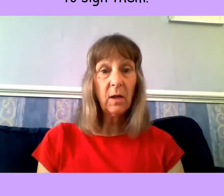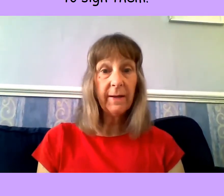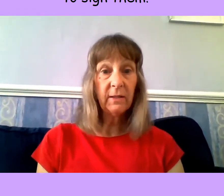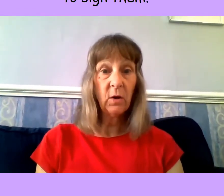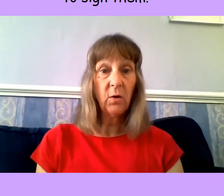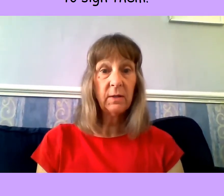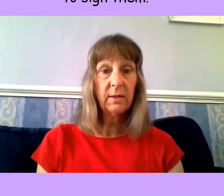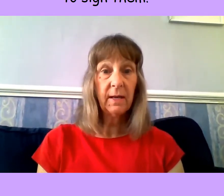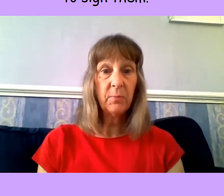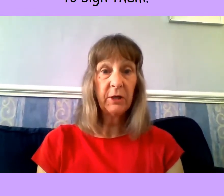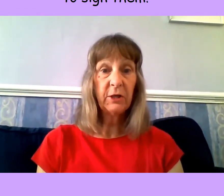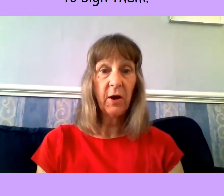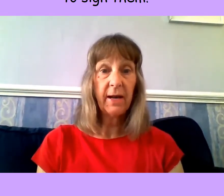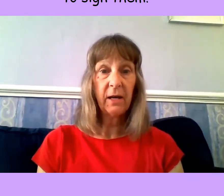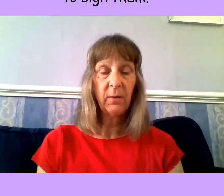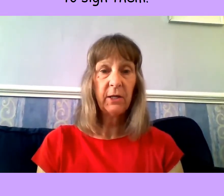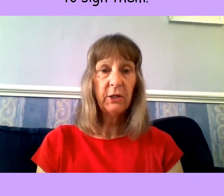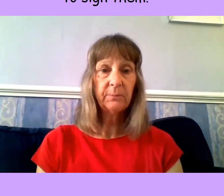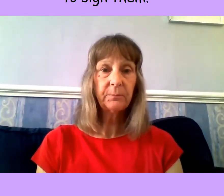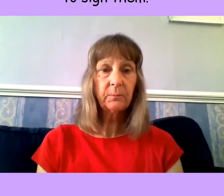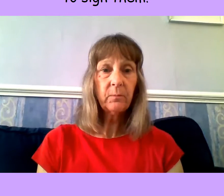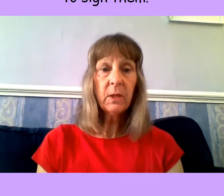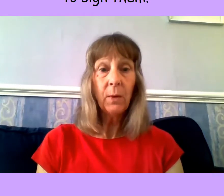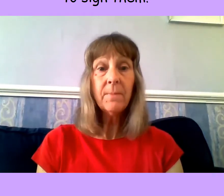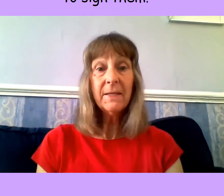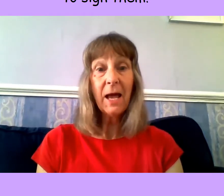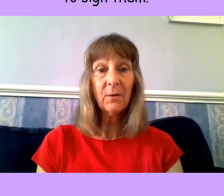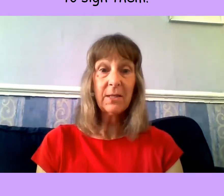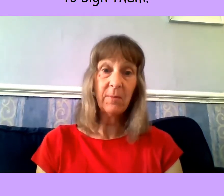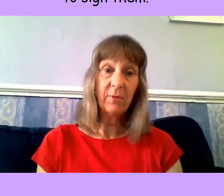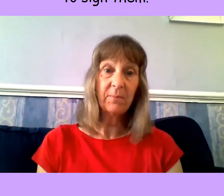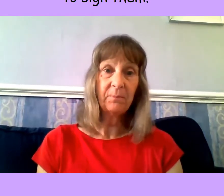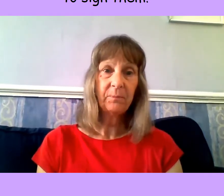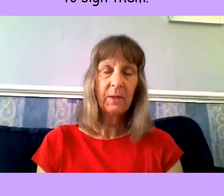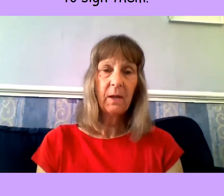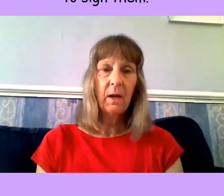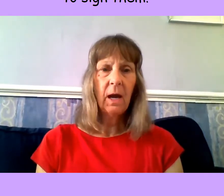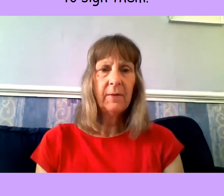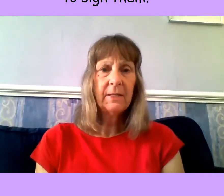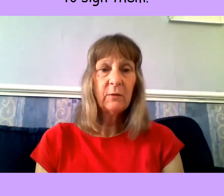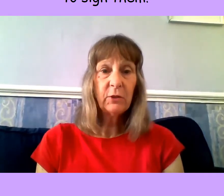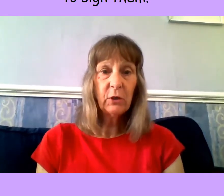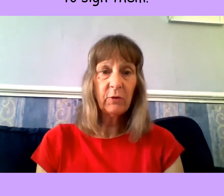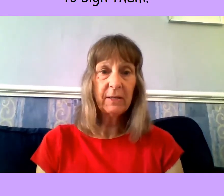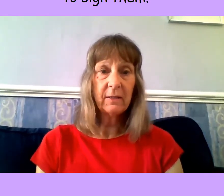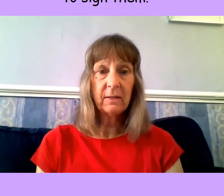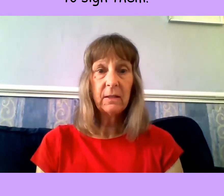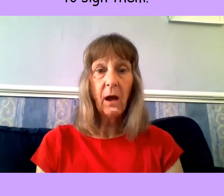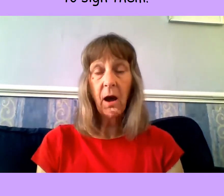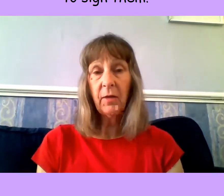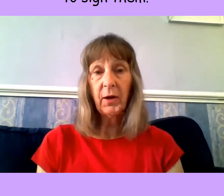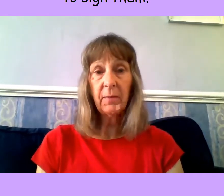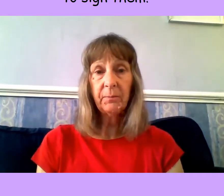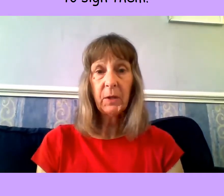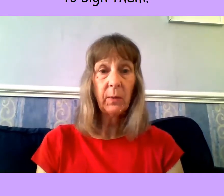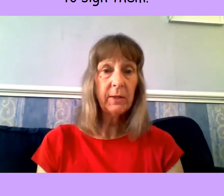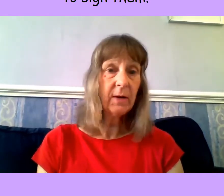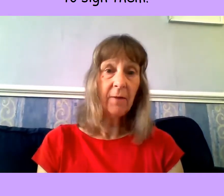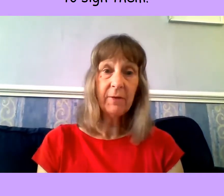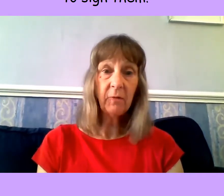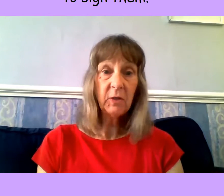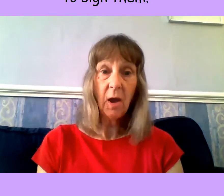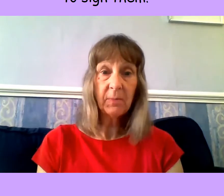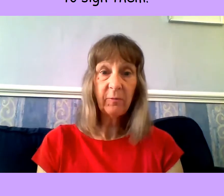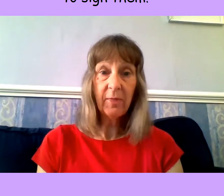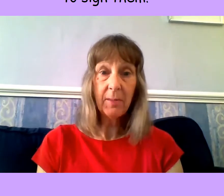When we sign songs in British Sign Language, we miss out some of them. And this is for two reasons. Either we